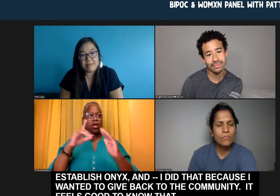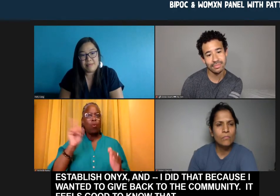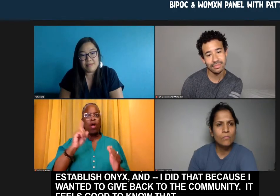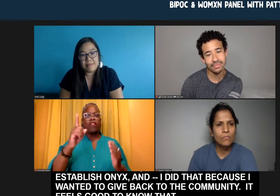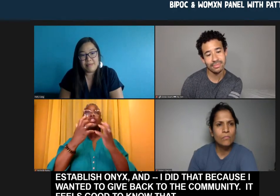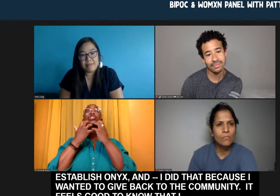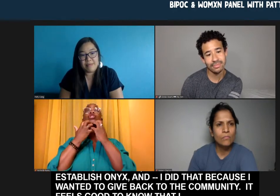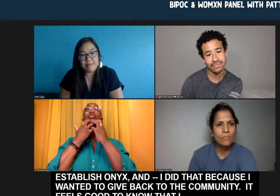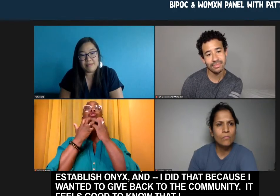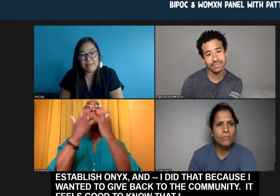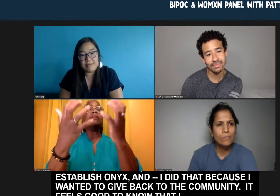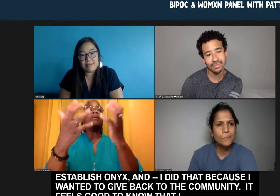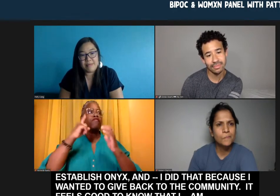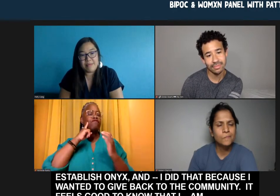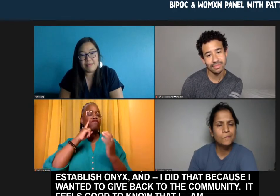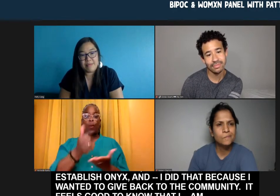doing something for the community.